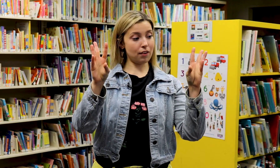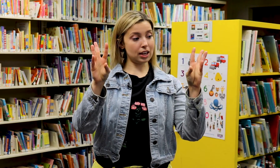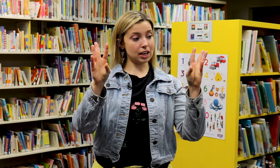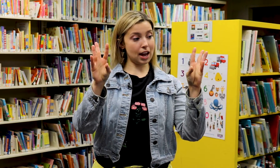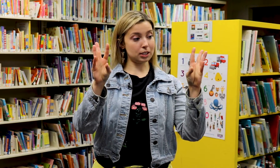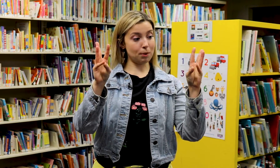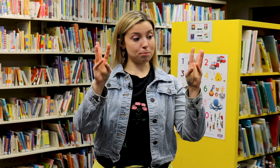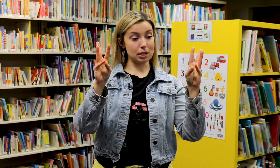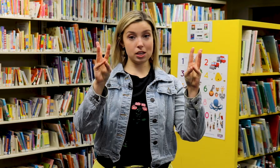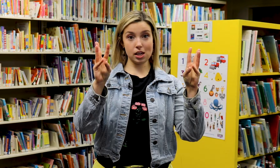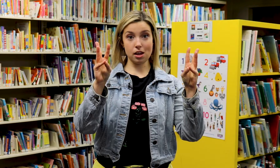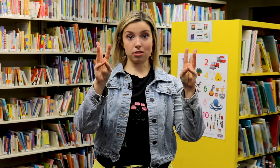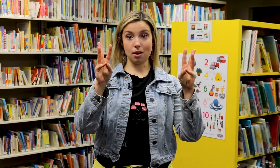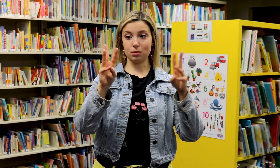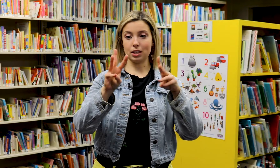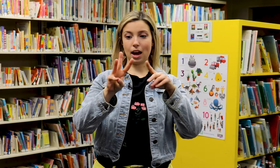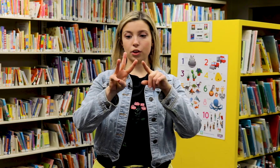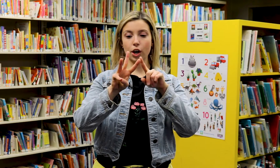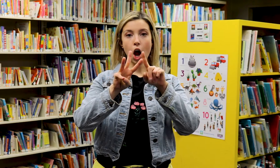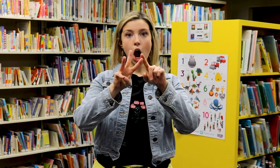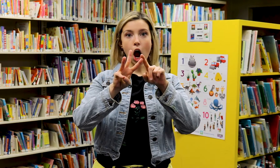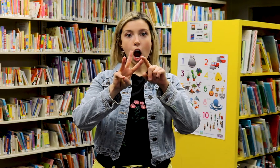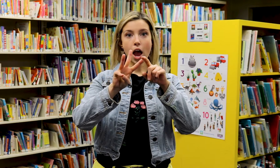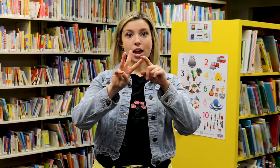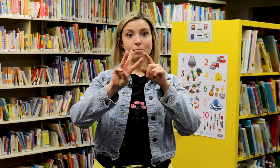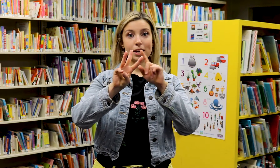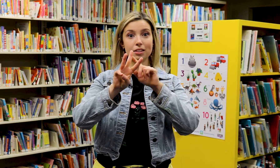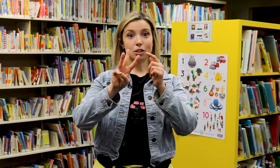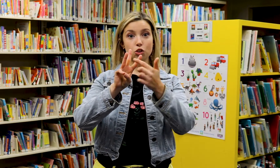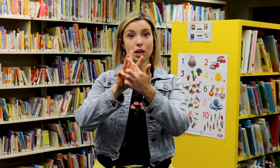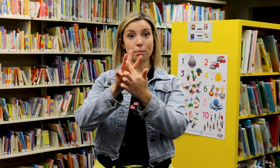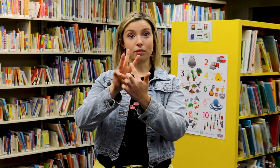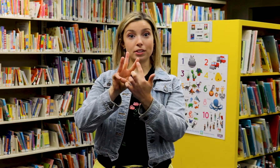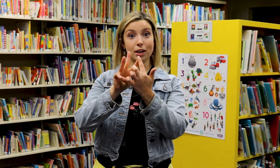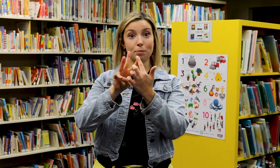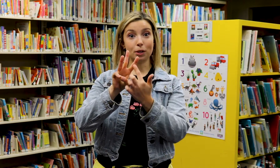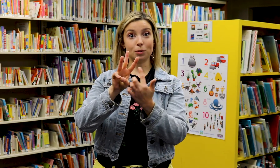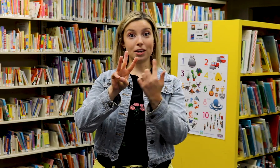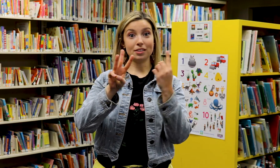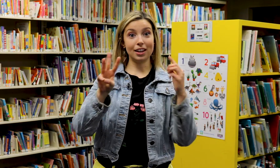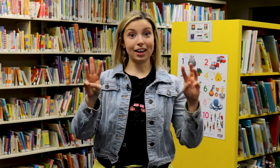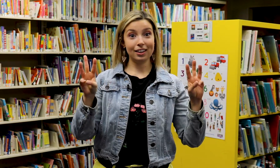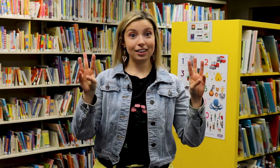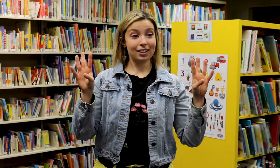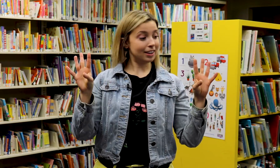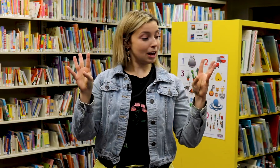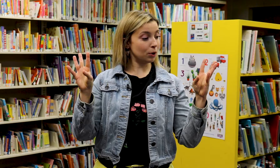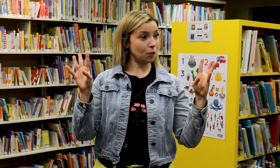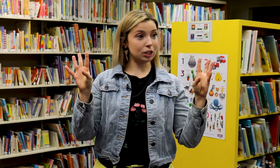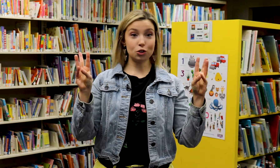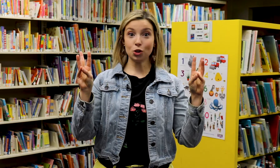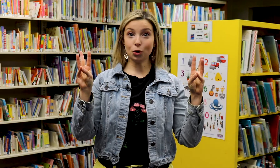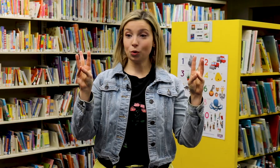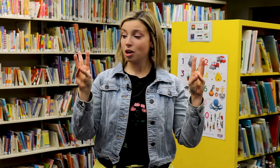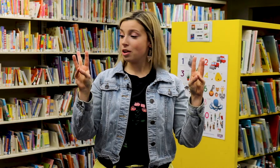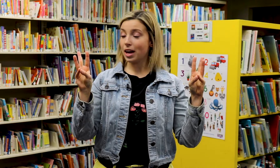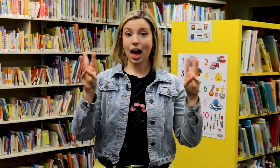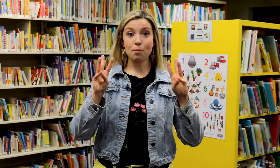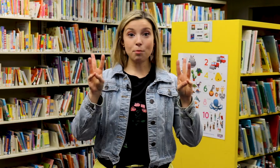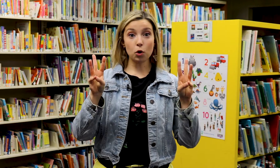I connect my pinky and thumb together, it makes the shape of a W, doesn't it? Now we're going to do that on both